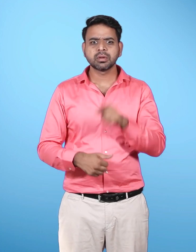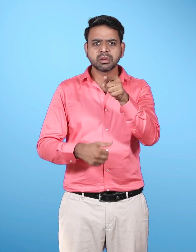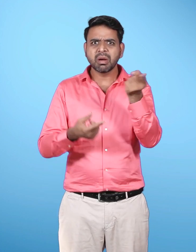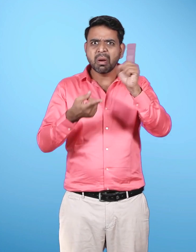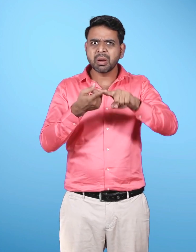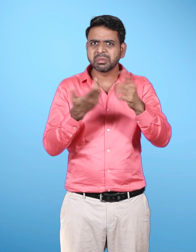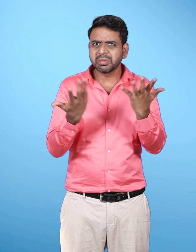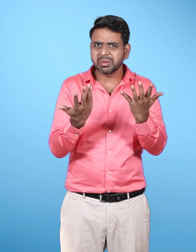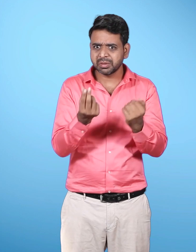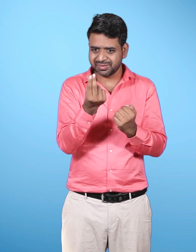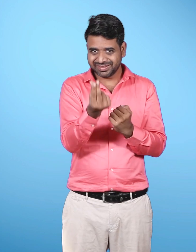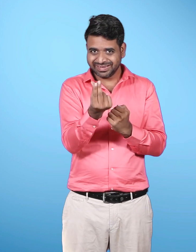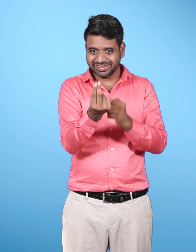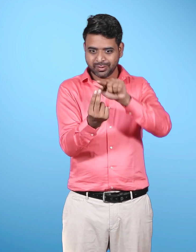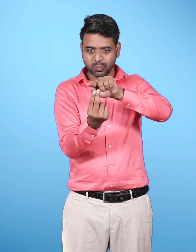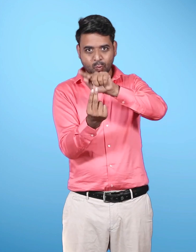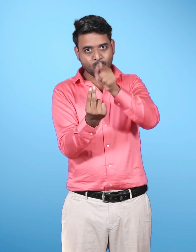This may happen if the bulb has fused.